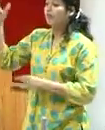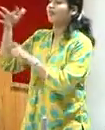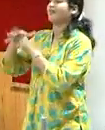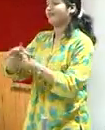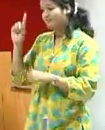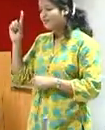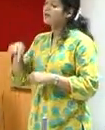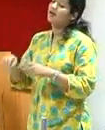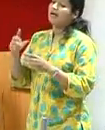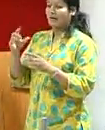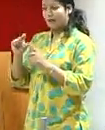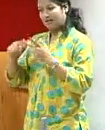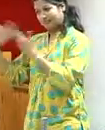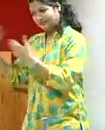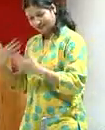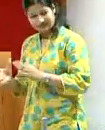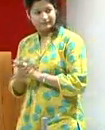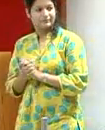university.